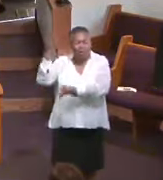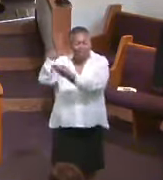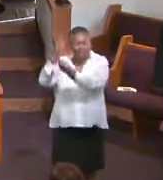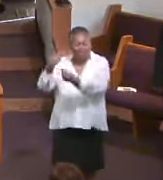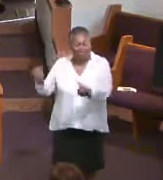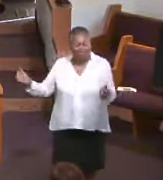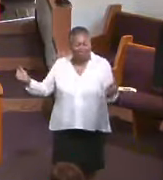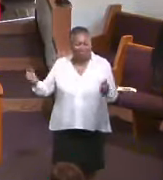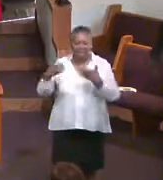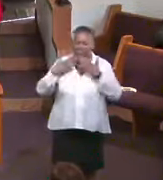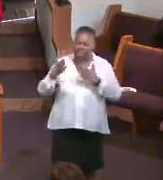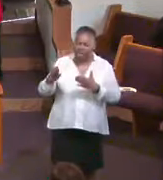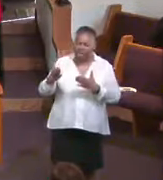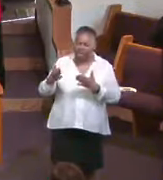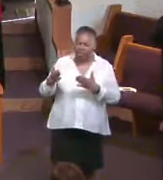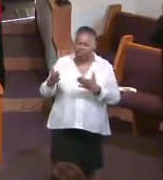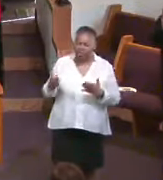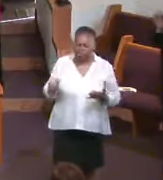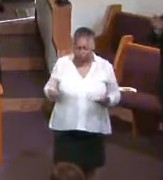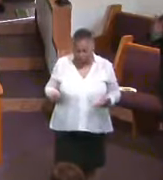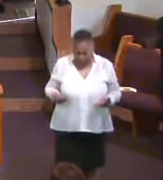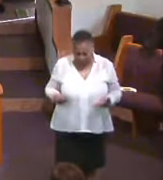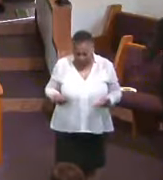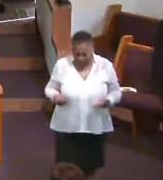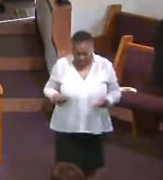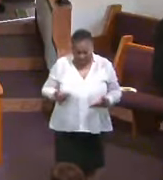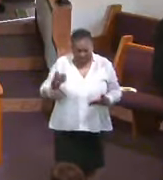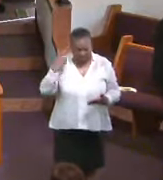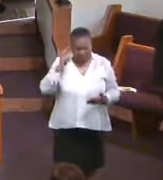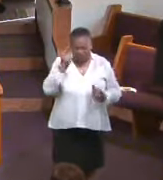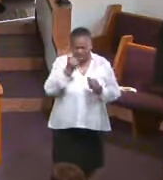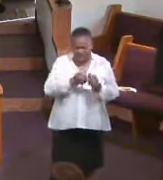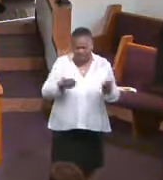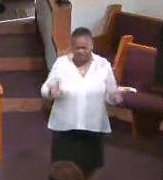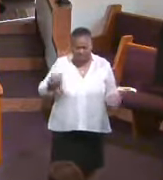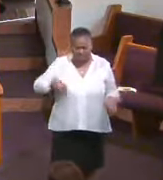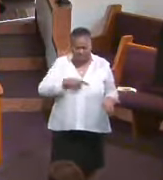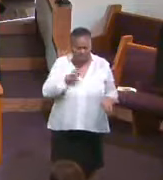say thank you for just being everything that we need.